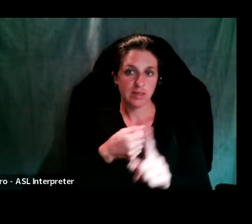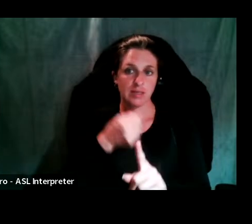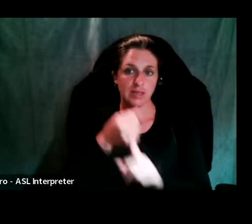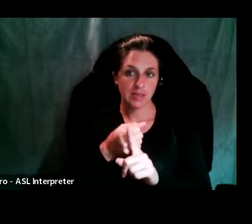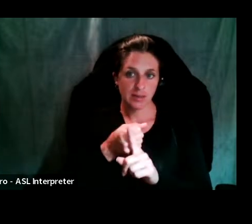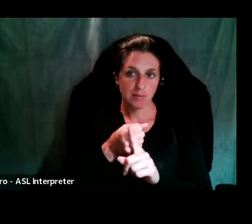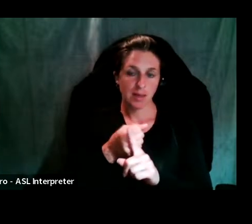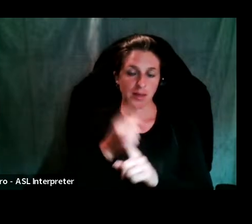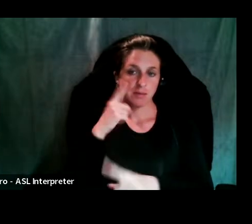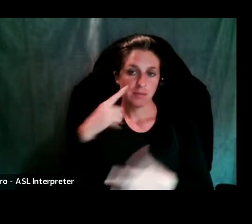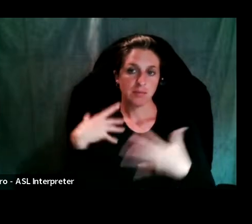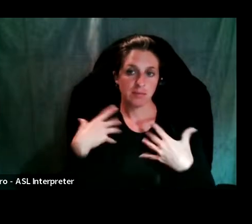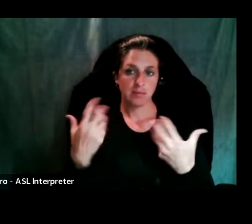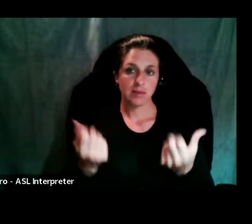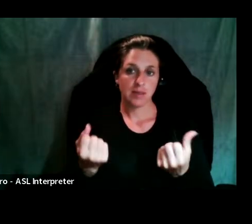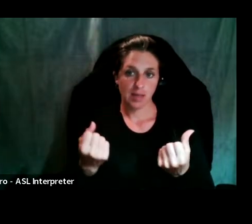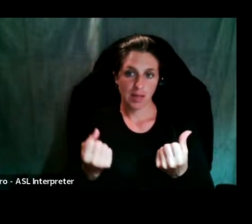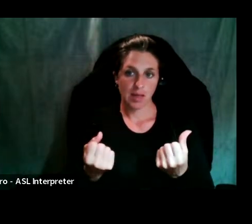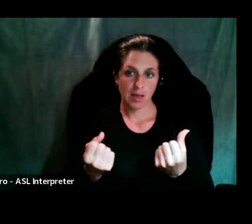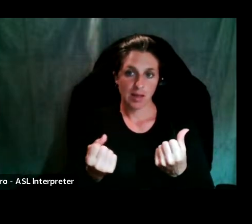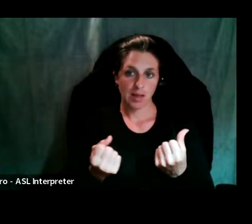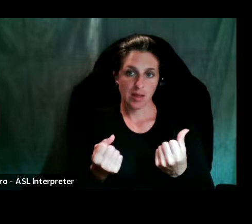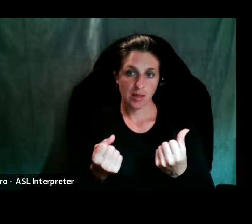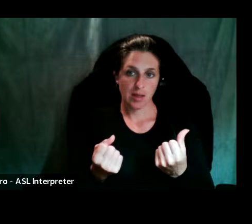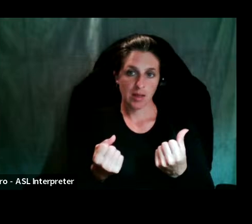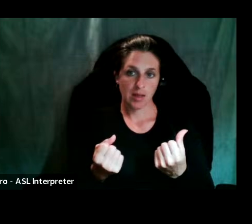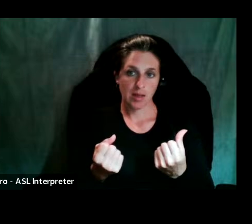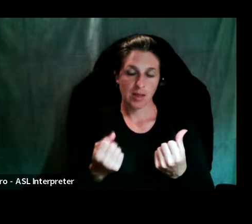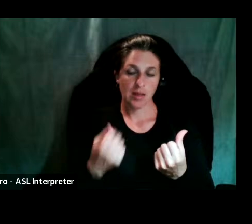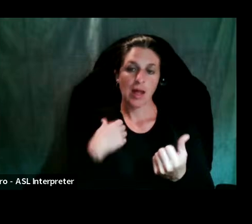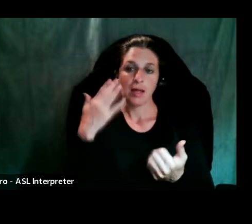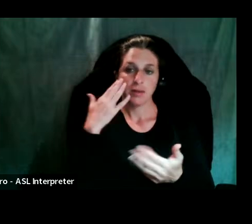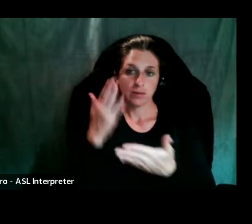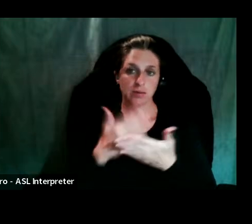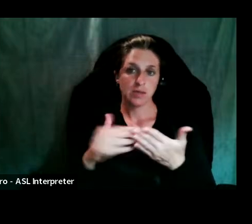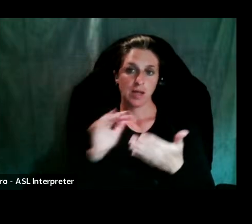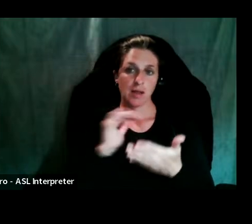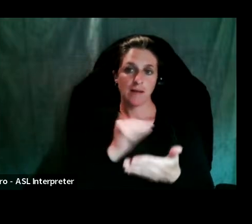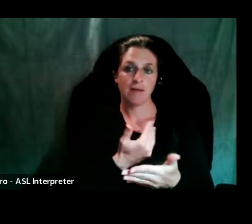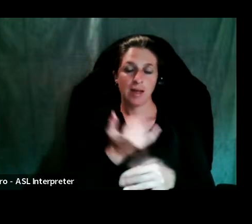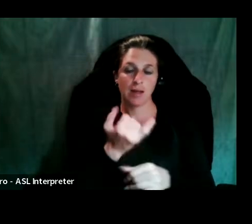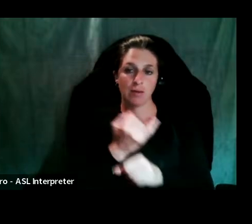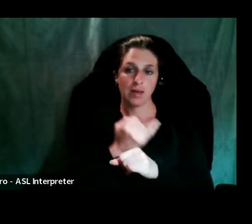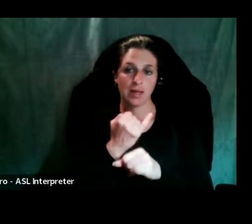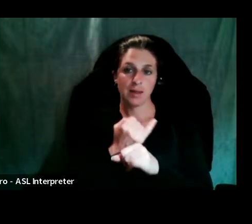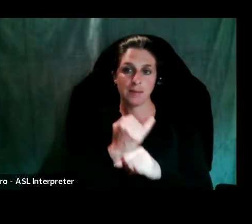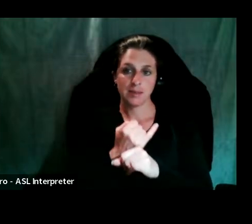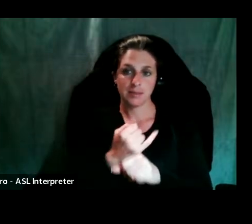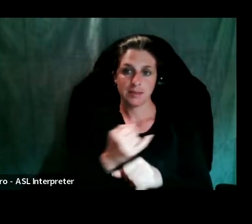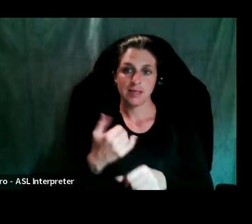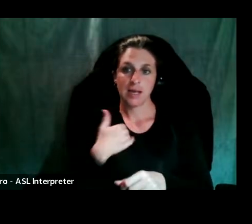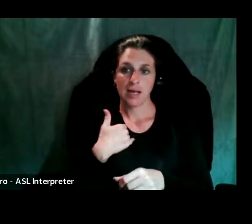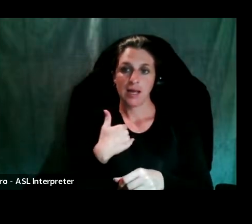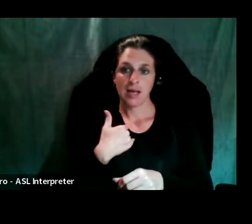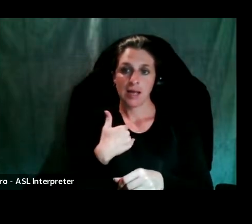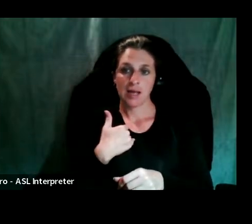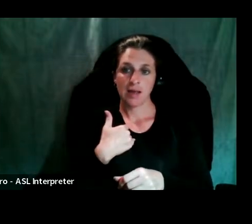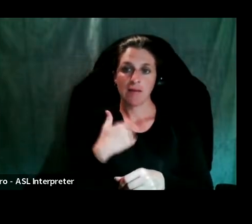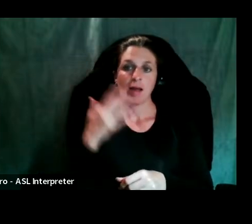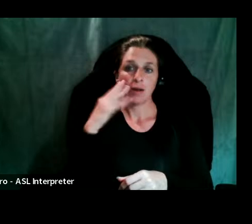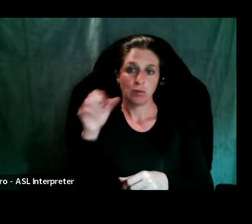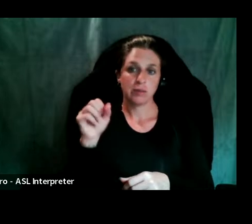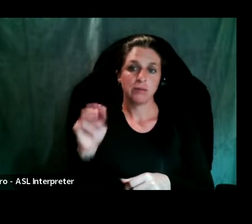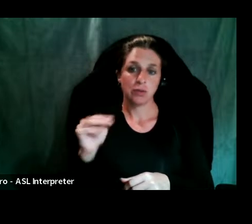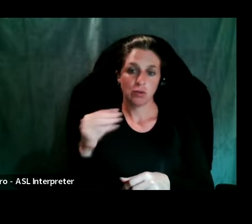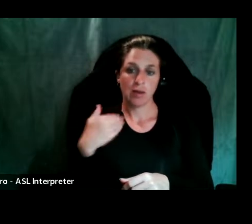the mental health? I know that some of our campuses have, I know San Mateo has